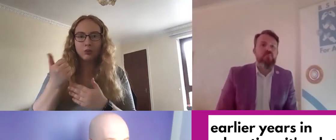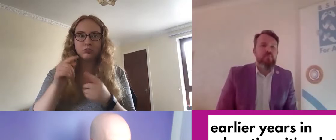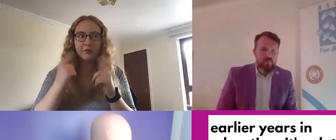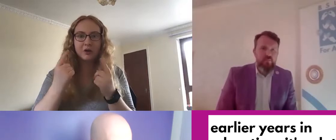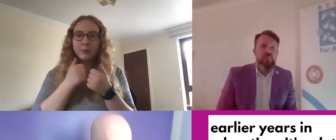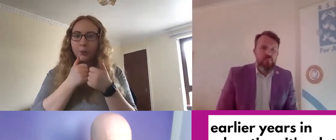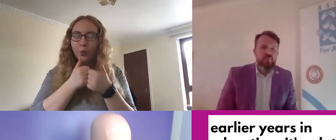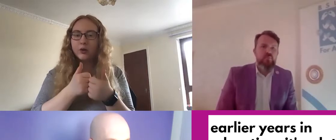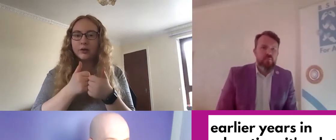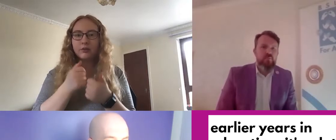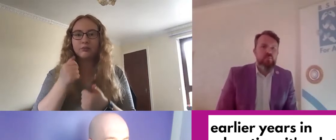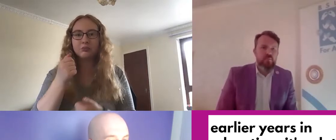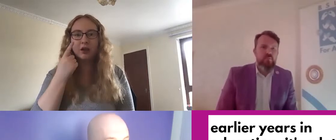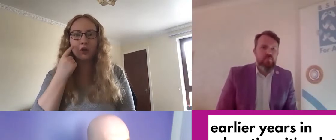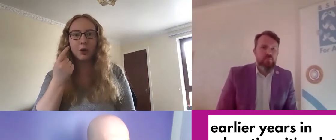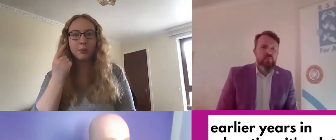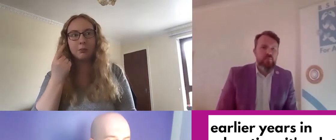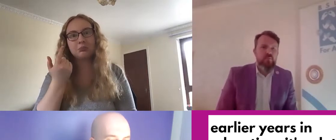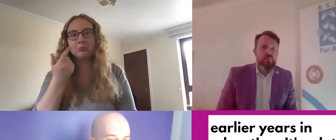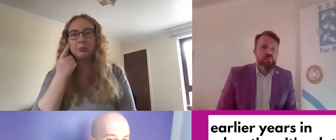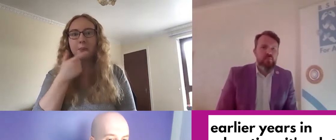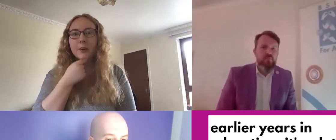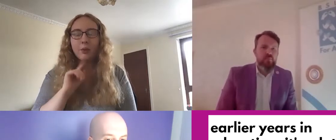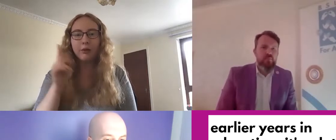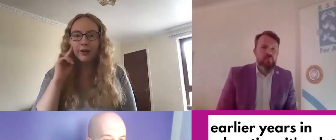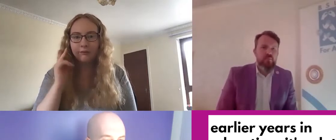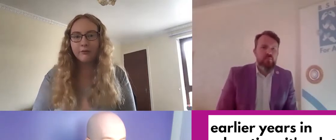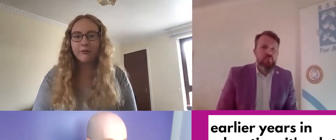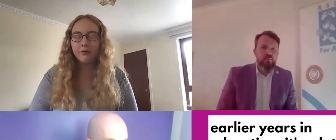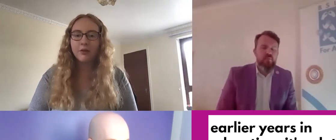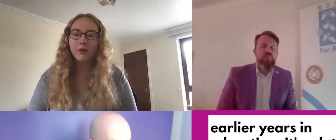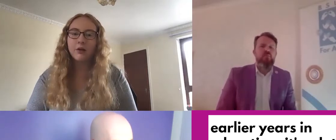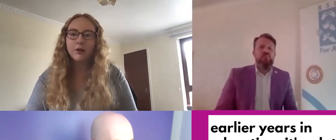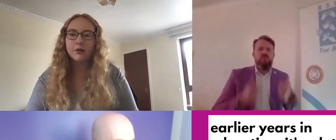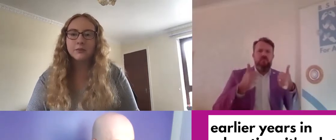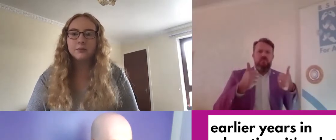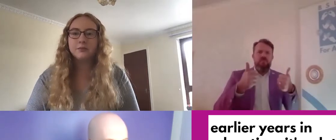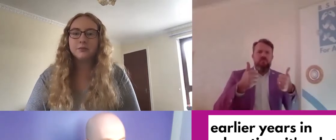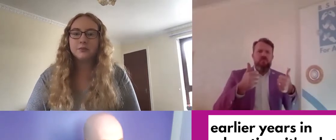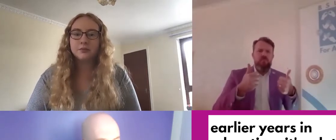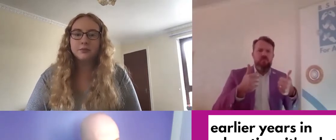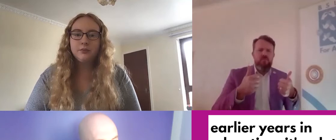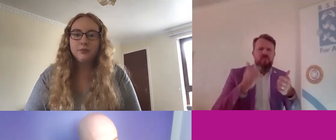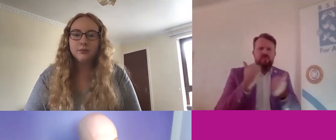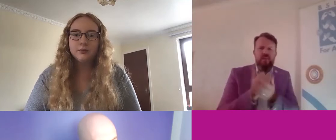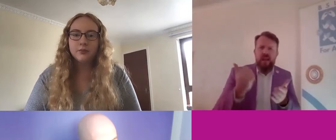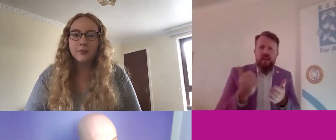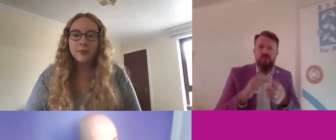lot different to the support I'm getting now, which is of course going to benefit all deaf people.